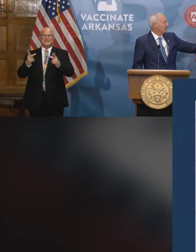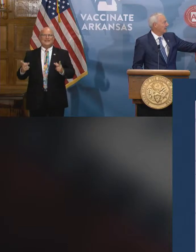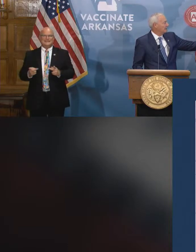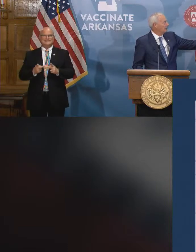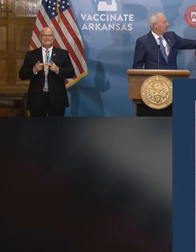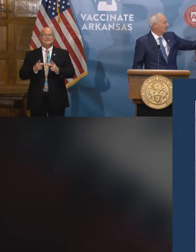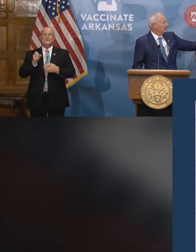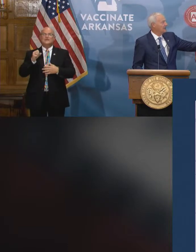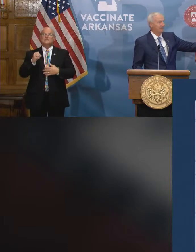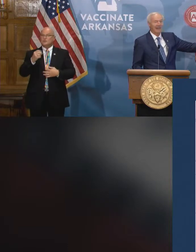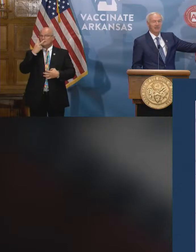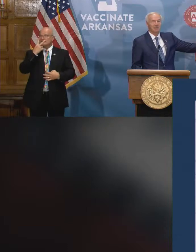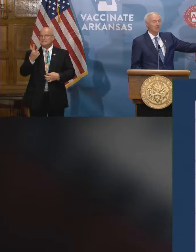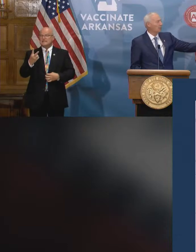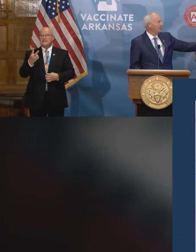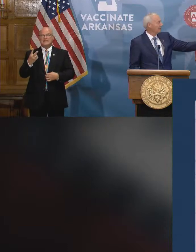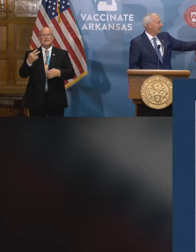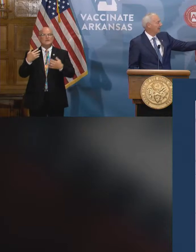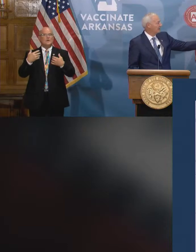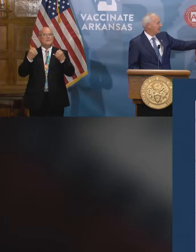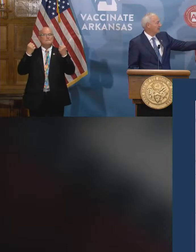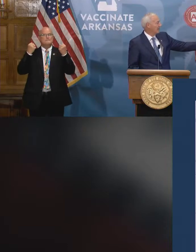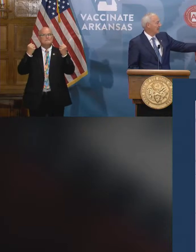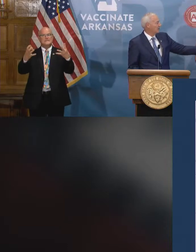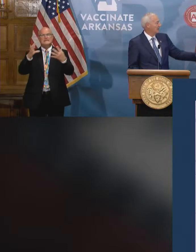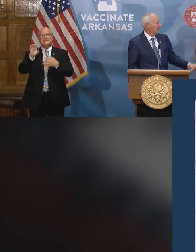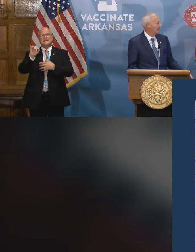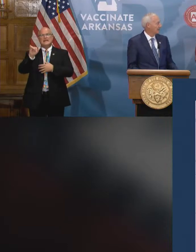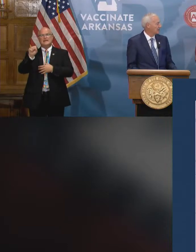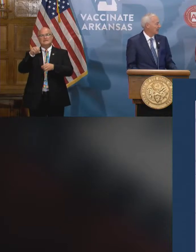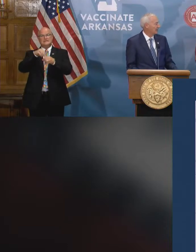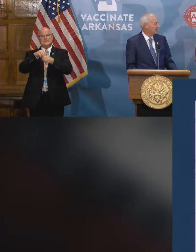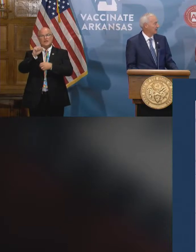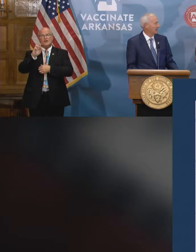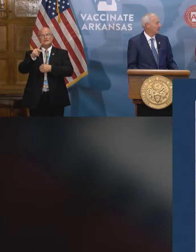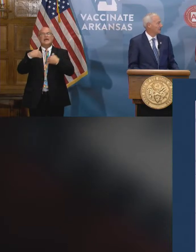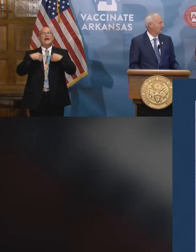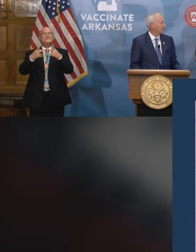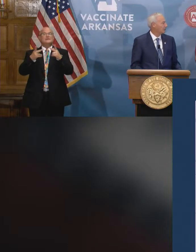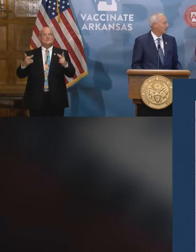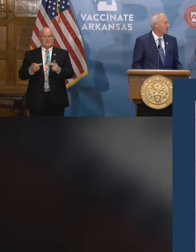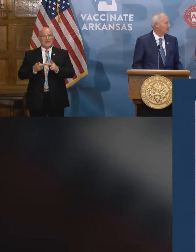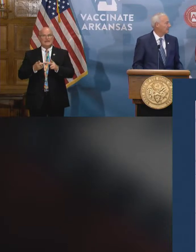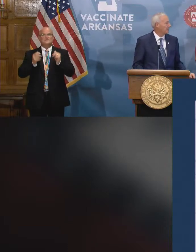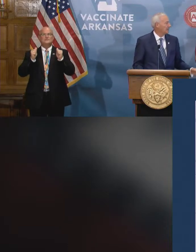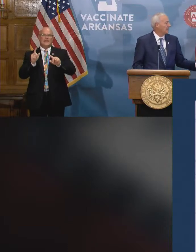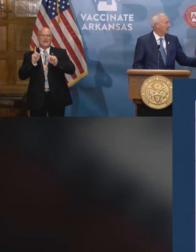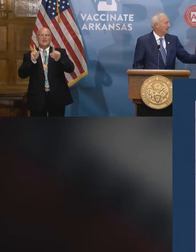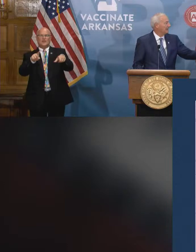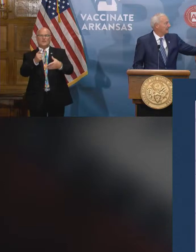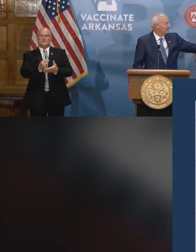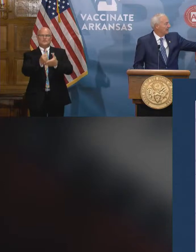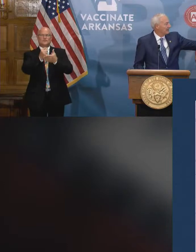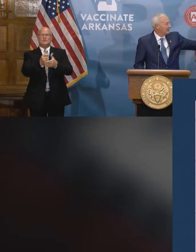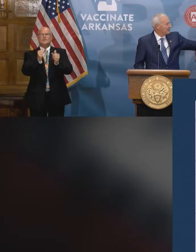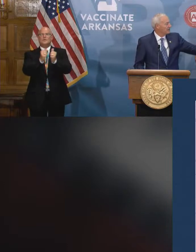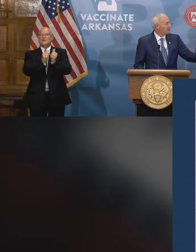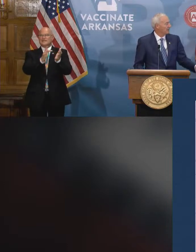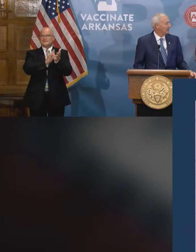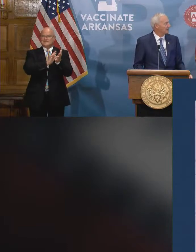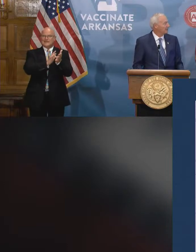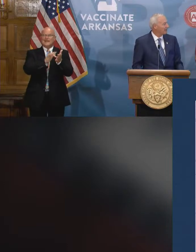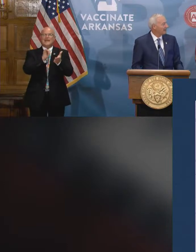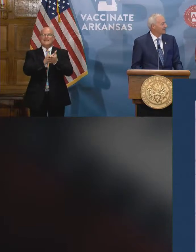place. And so you can see the vast majority of counties does actually have a site location for treatment, and that